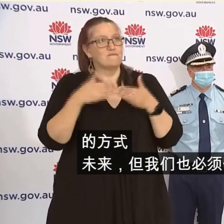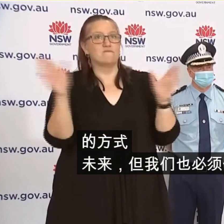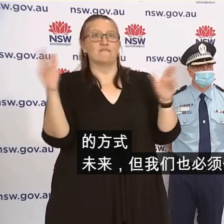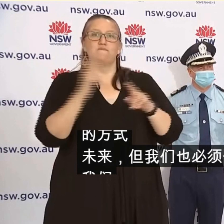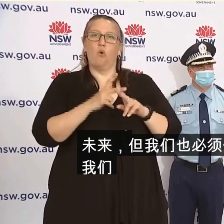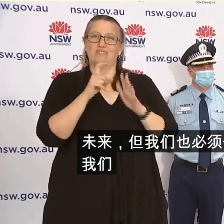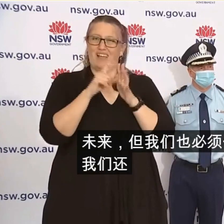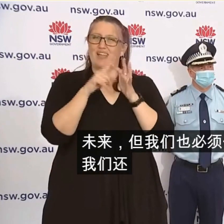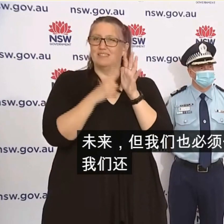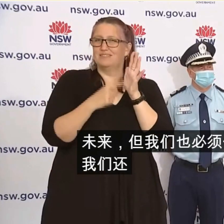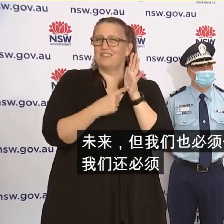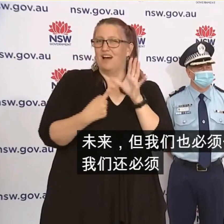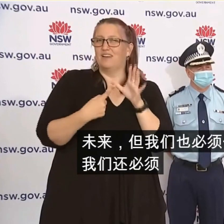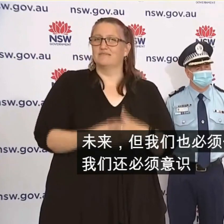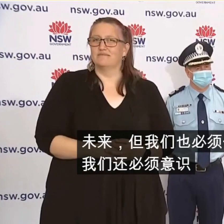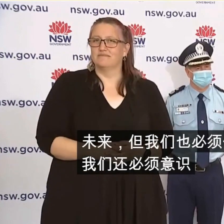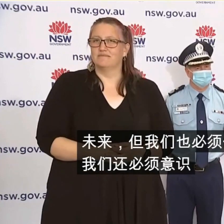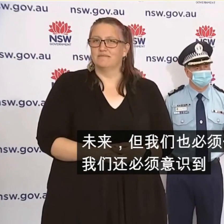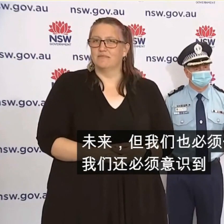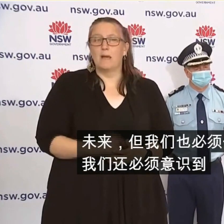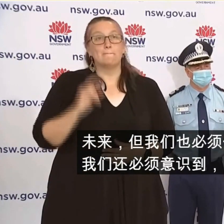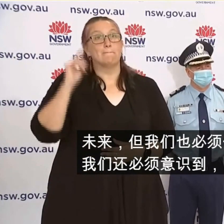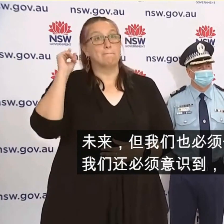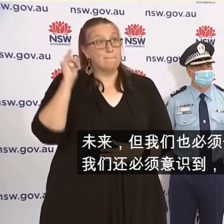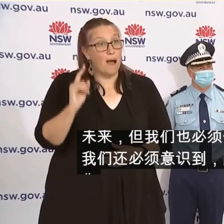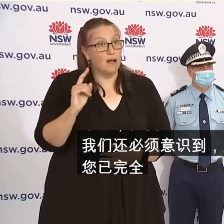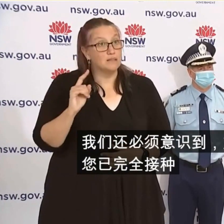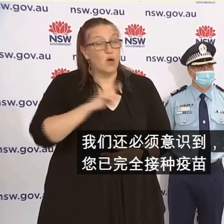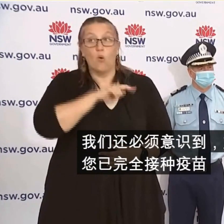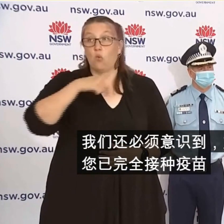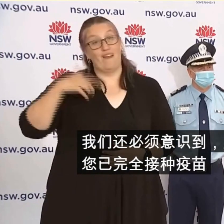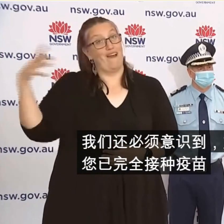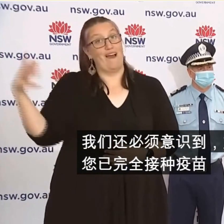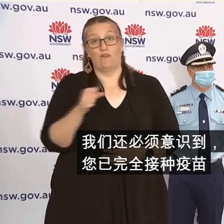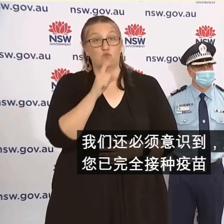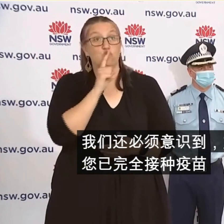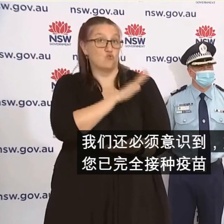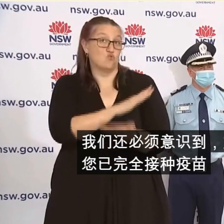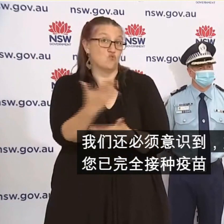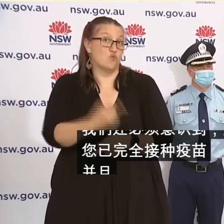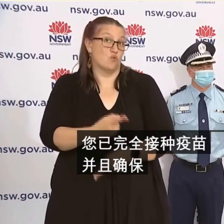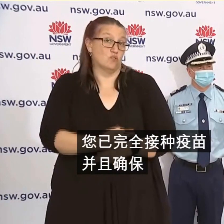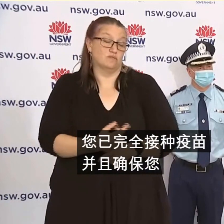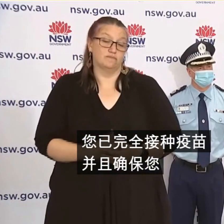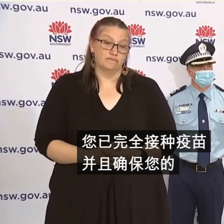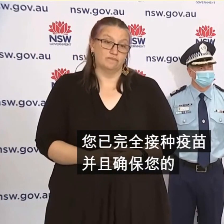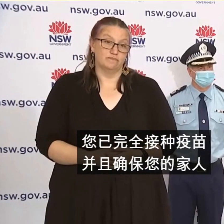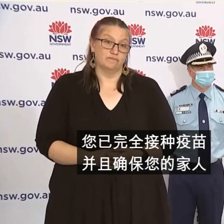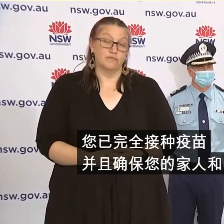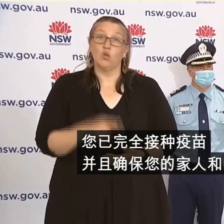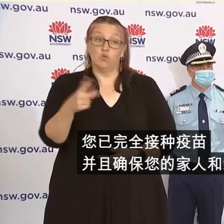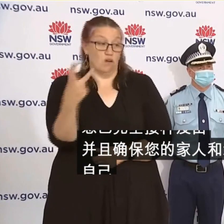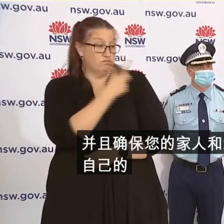also have to keep it real. We also have to realise what it means if you're fully vaccinated, and you're keeping